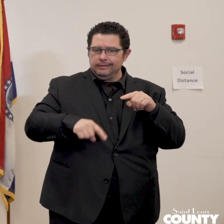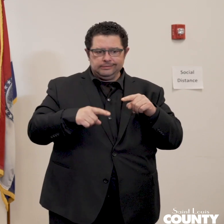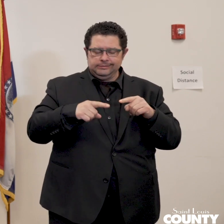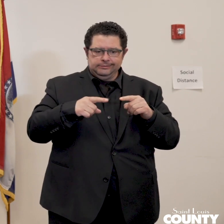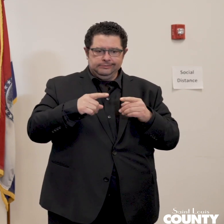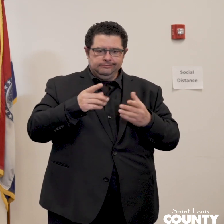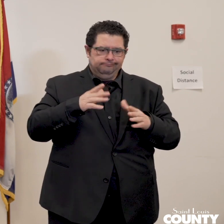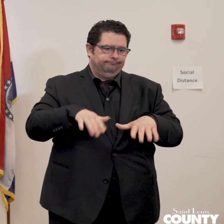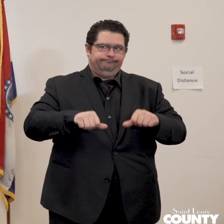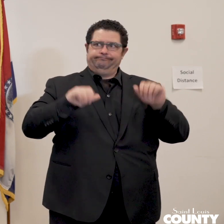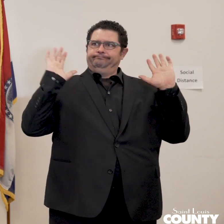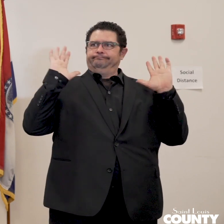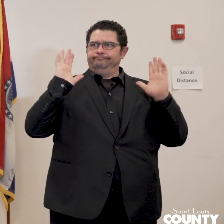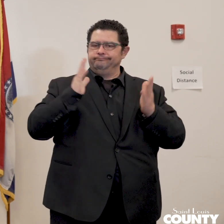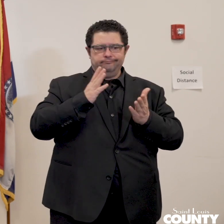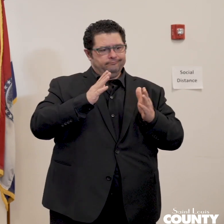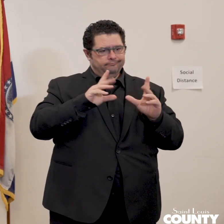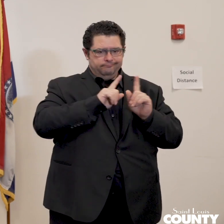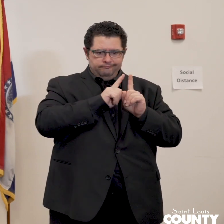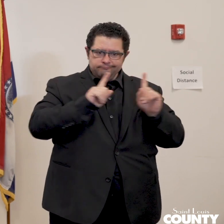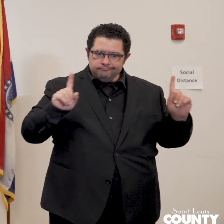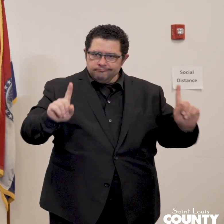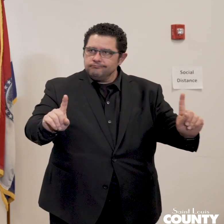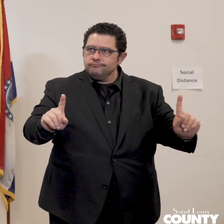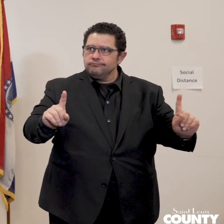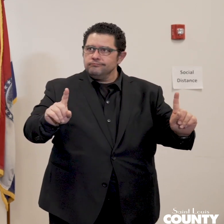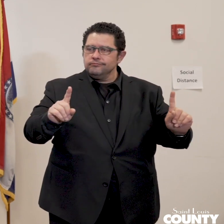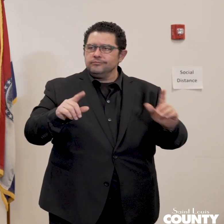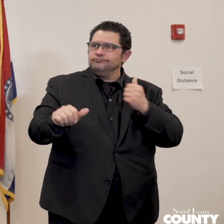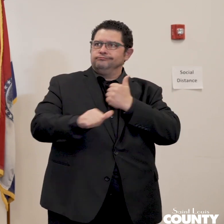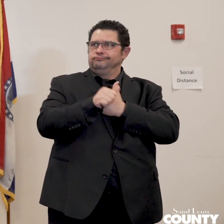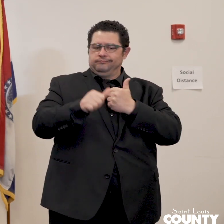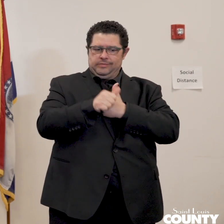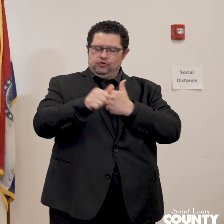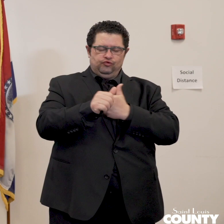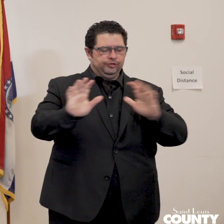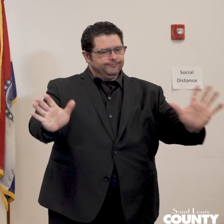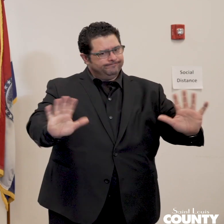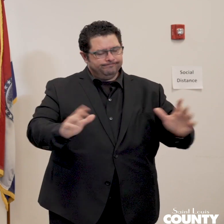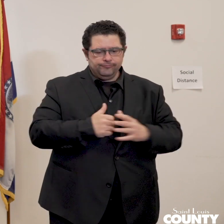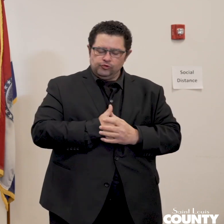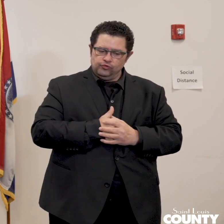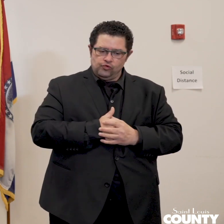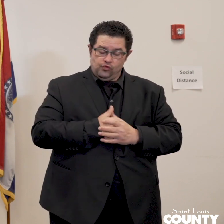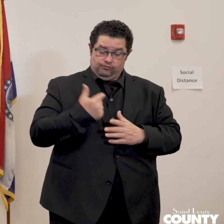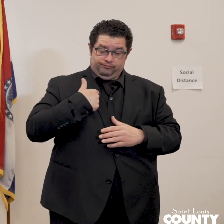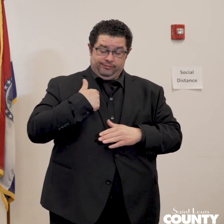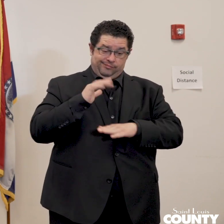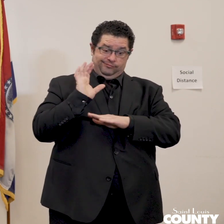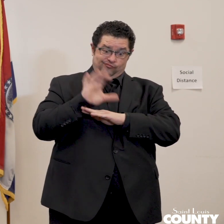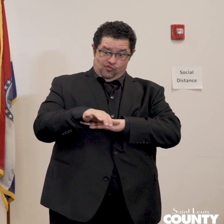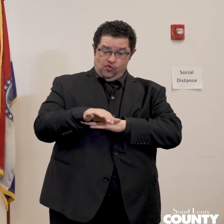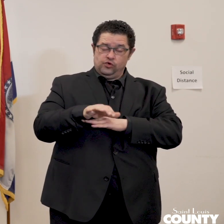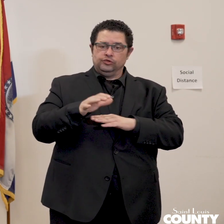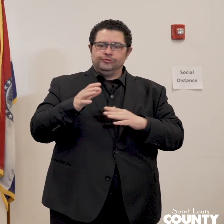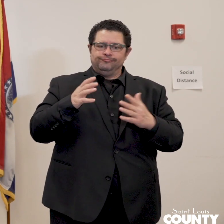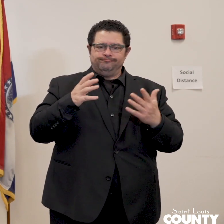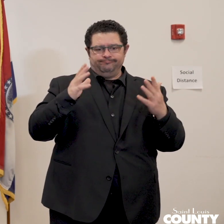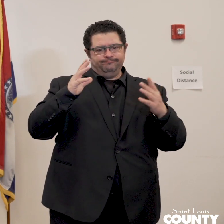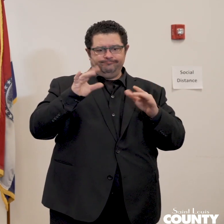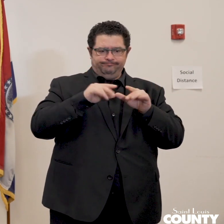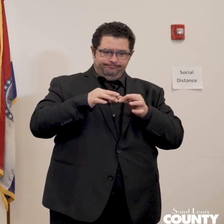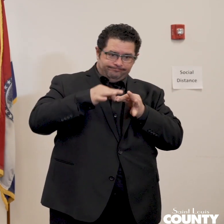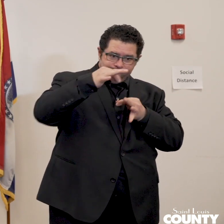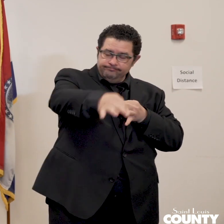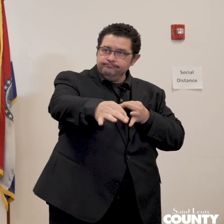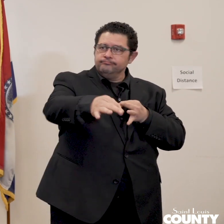would jeopardize public safety. That's why I had no choice but to extend the county's stay-at-home order that was set